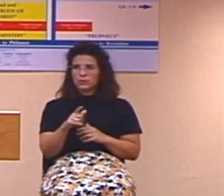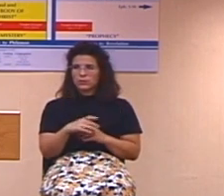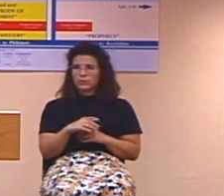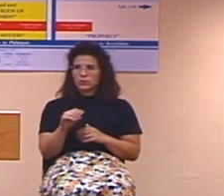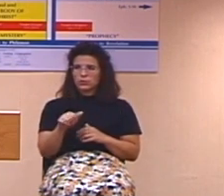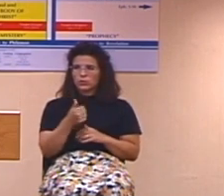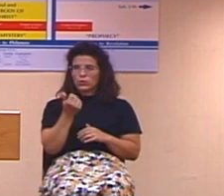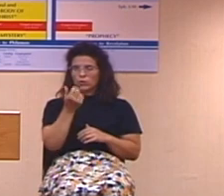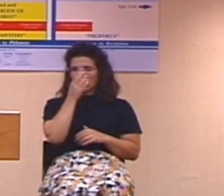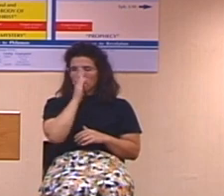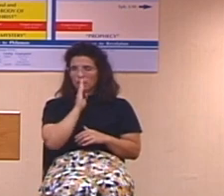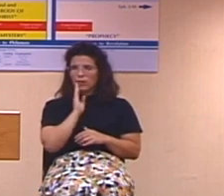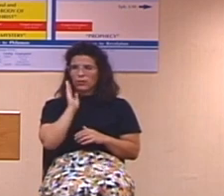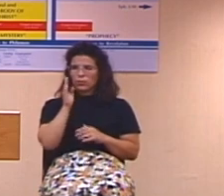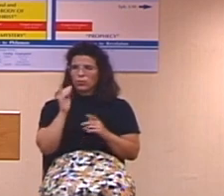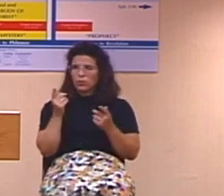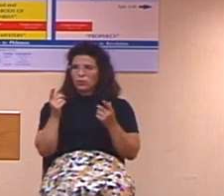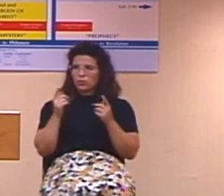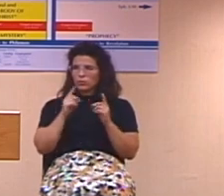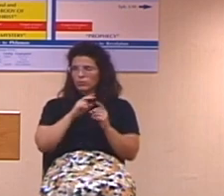Is there another God going to come later?